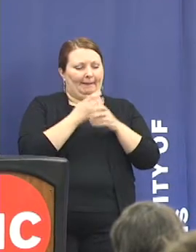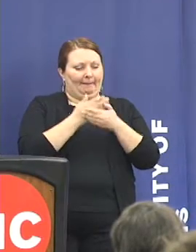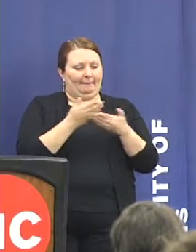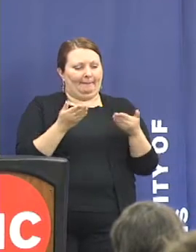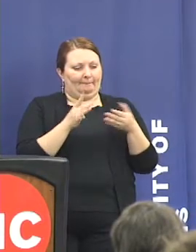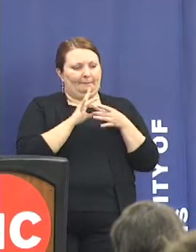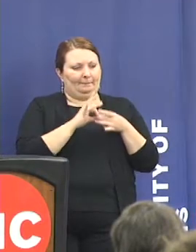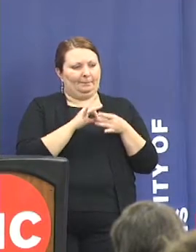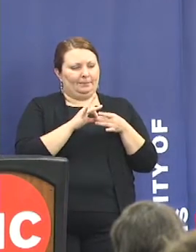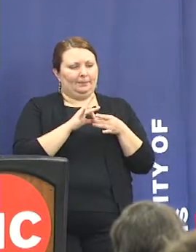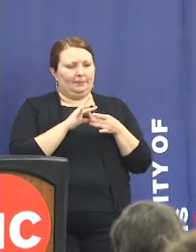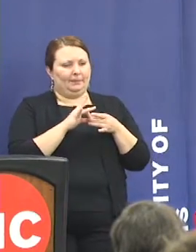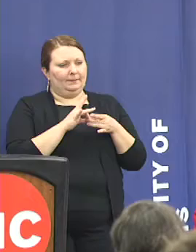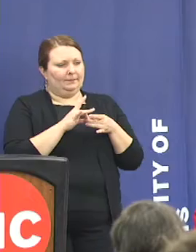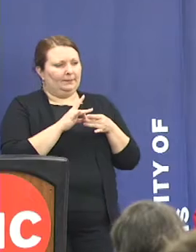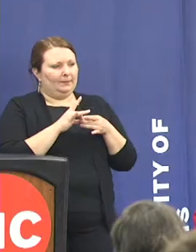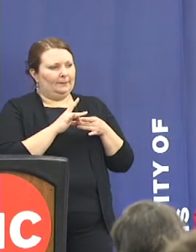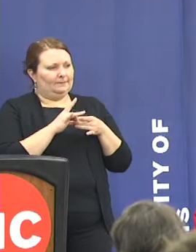complexities of